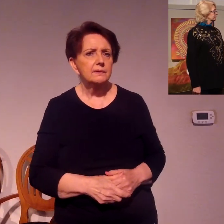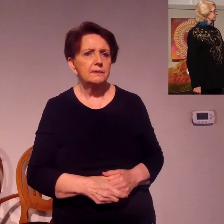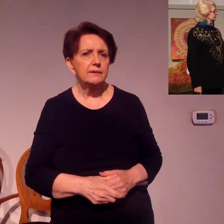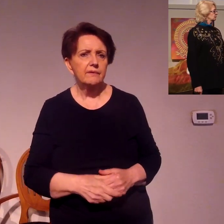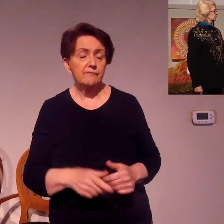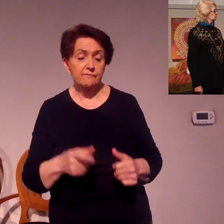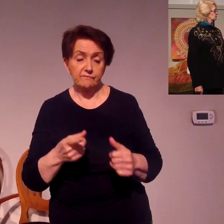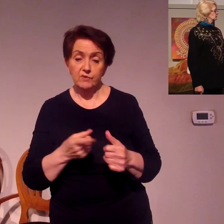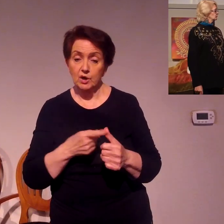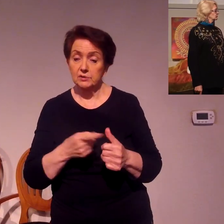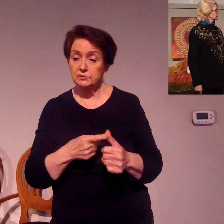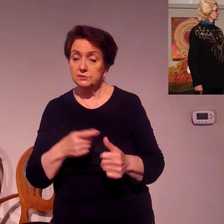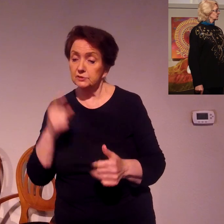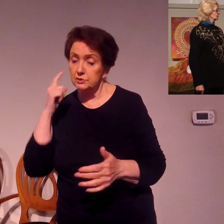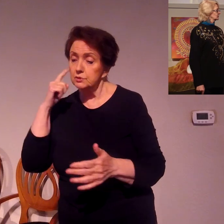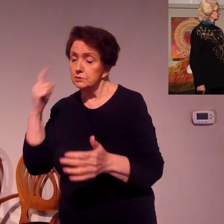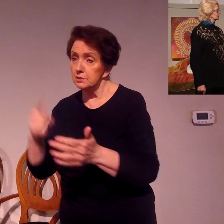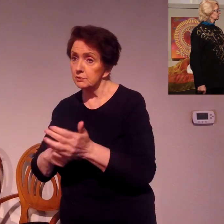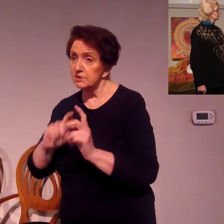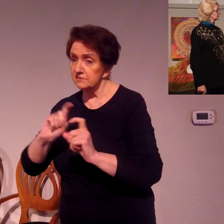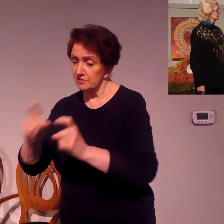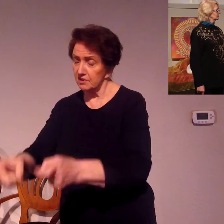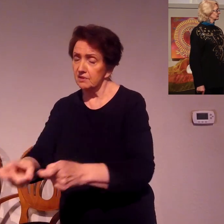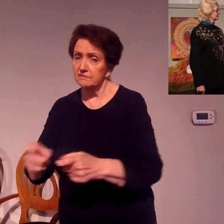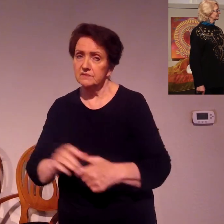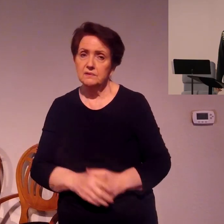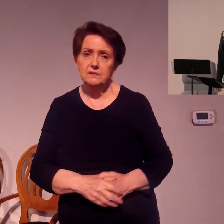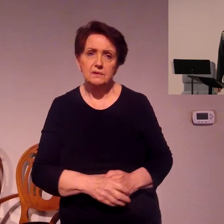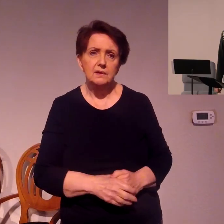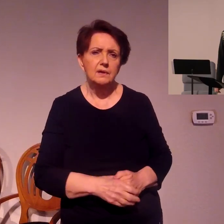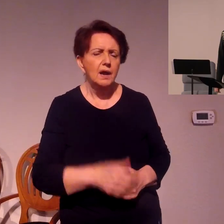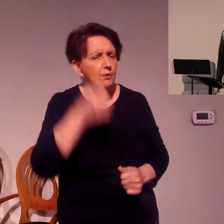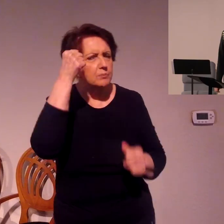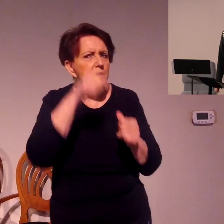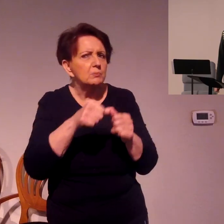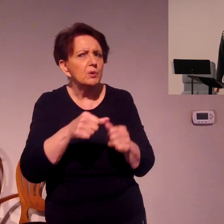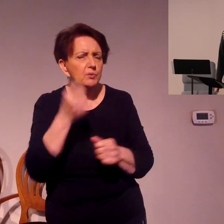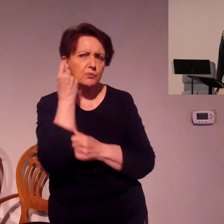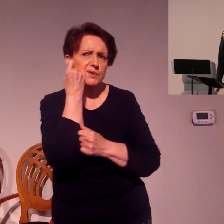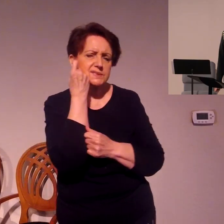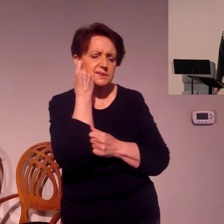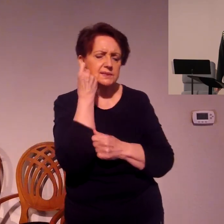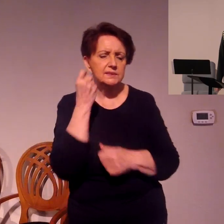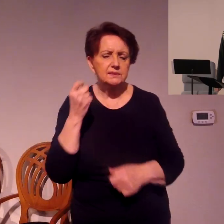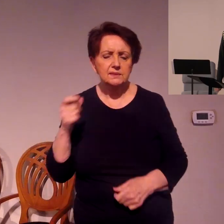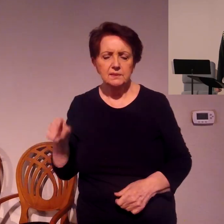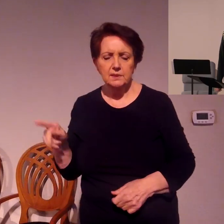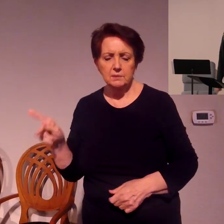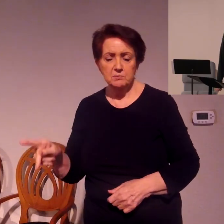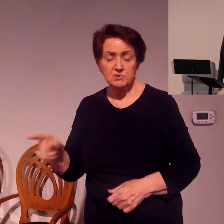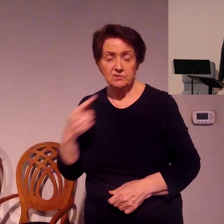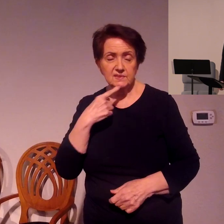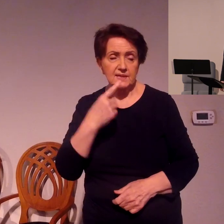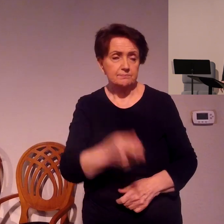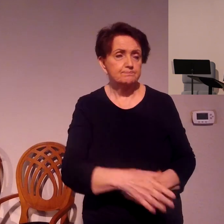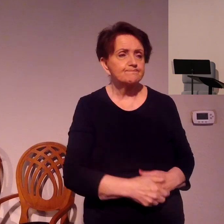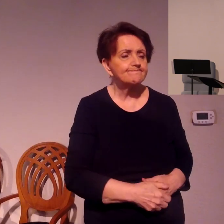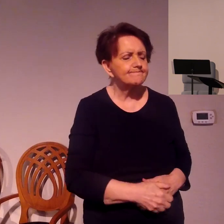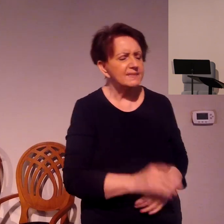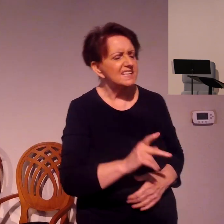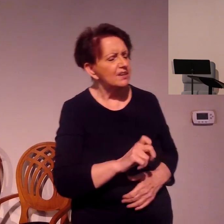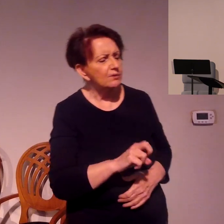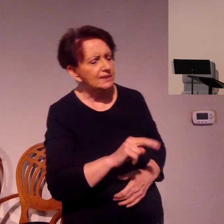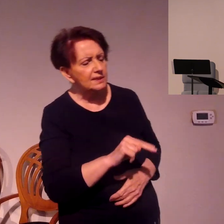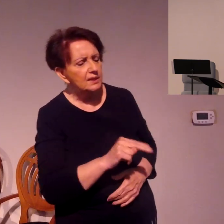their gifts and to use their gifts. I remember not too long ago, Petra said to me, she said, "Karen, you